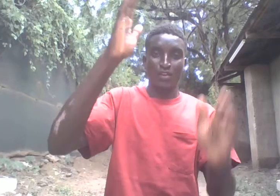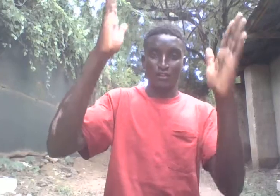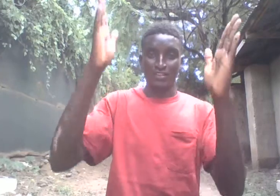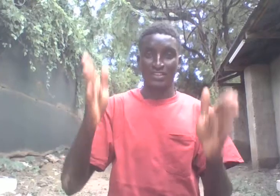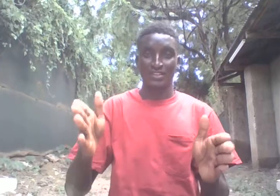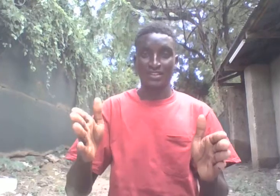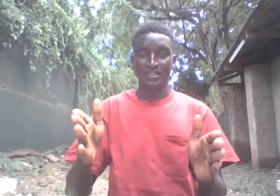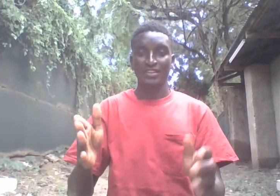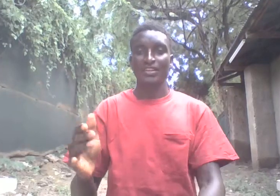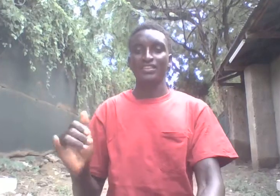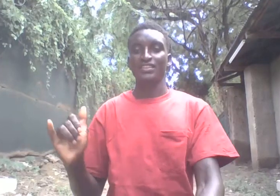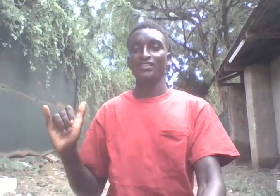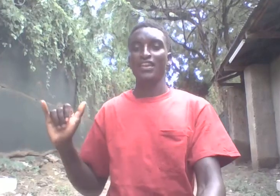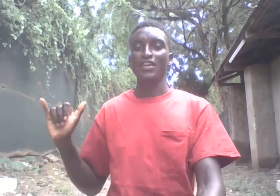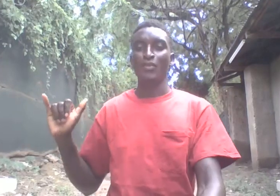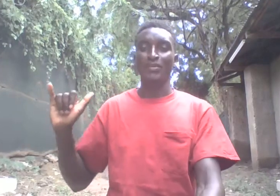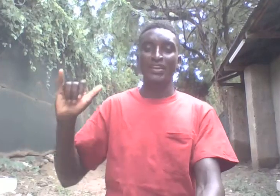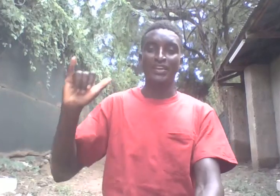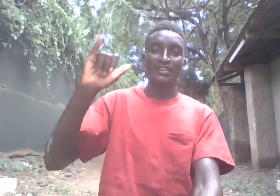pilot. This is aeroplane.